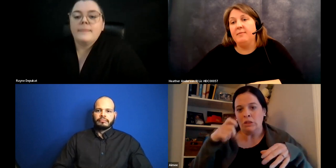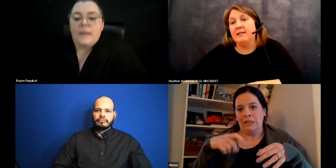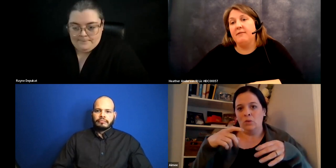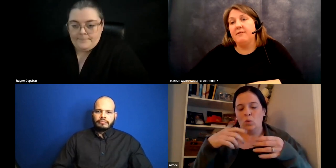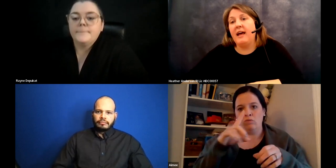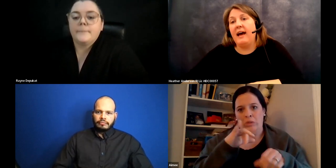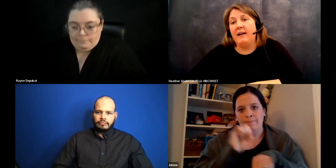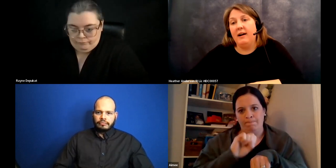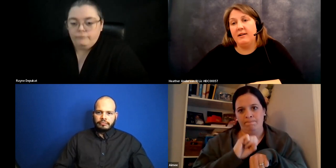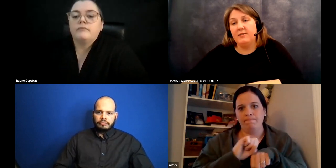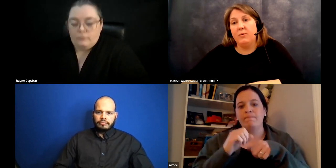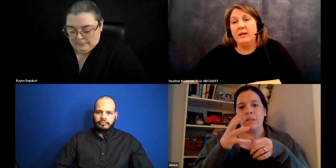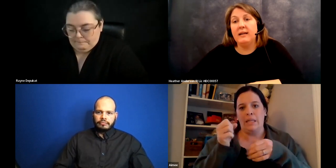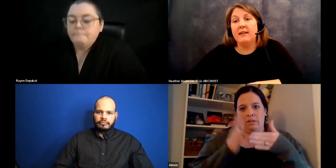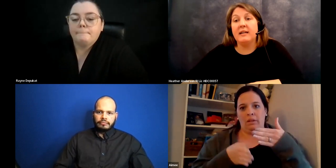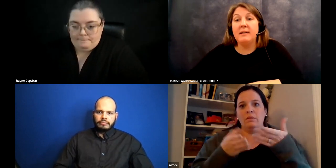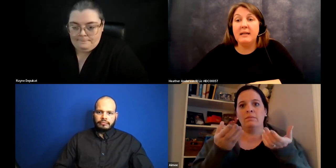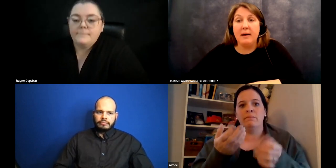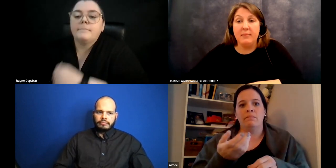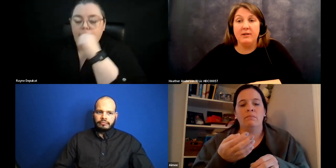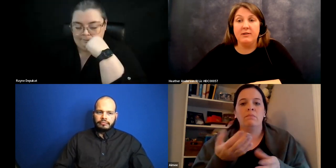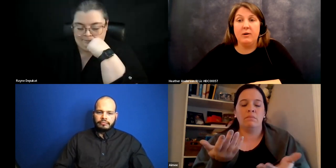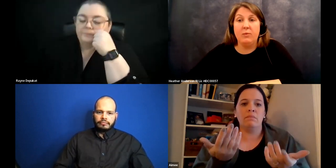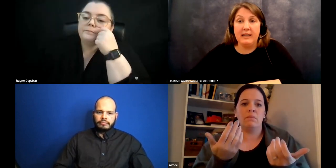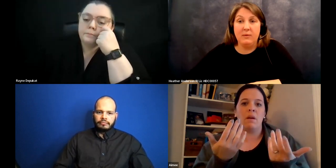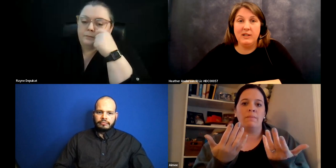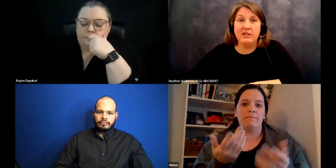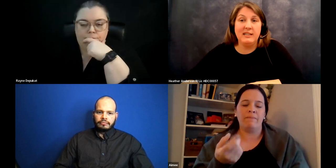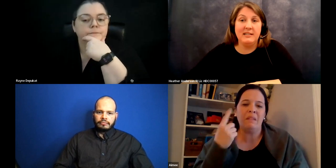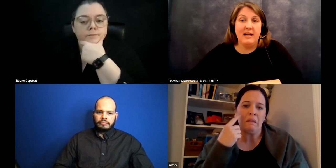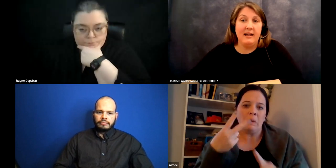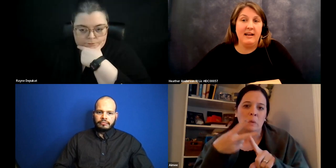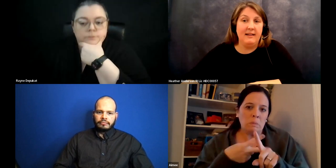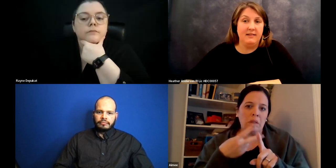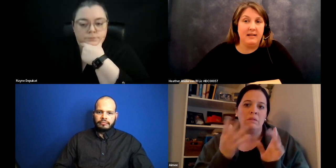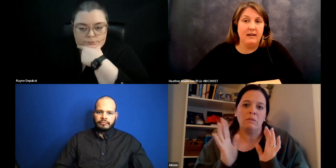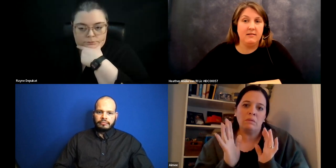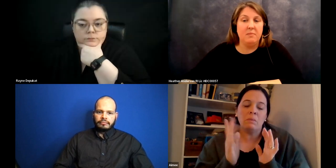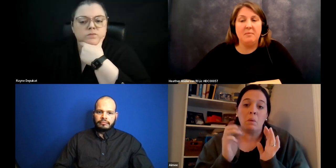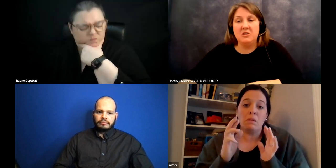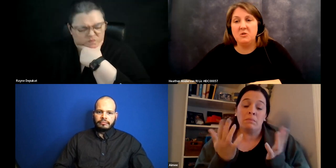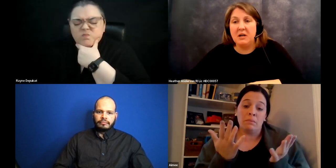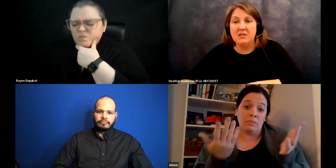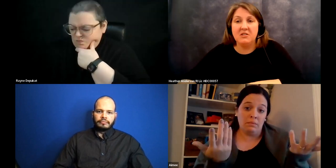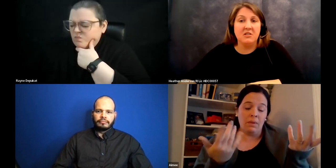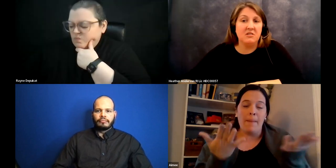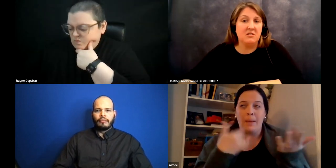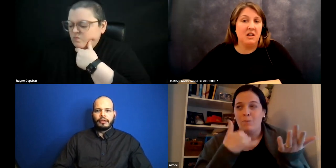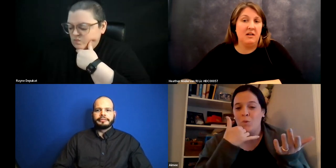Amy's saying for the ad hoc. So the committee members are working, we just need an end in sight. So maybe 2 months, or I